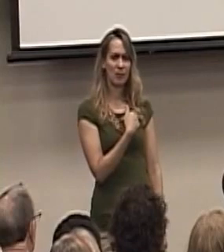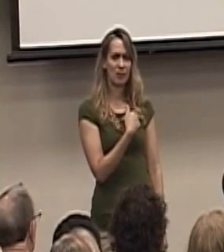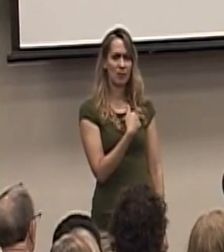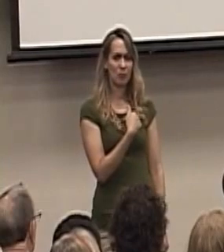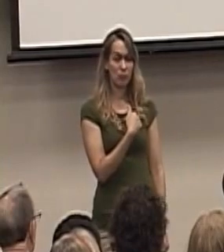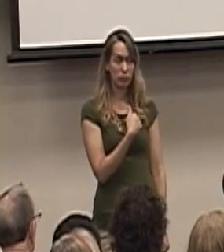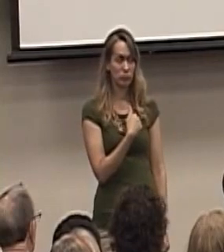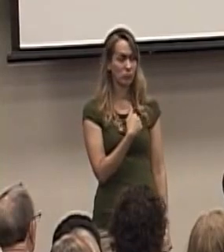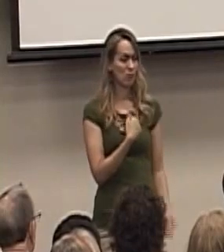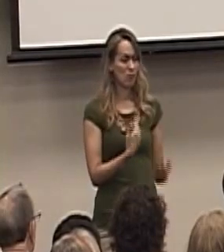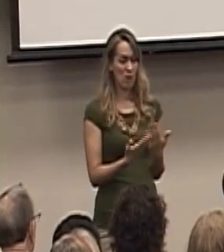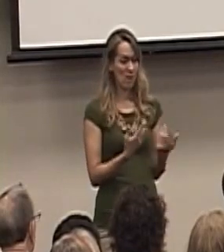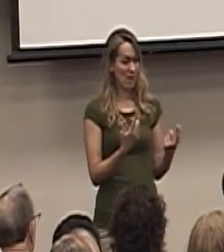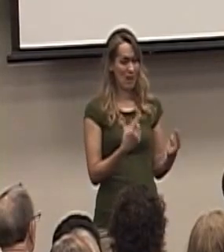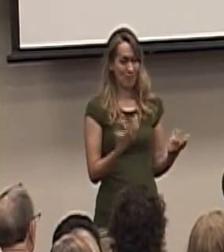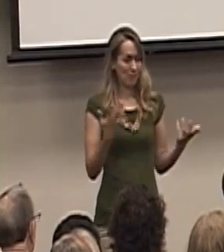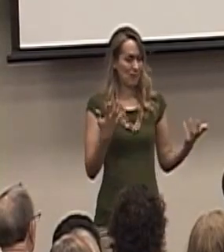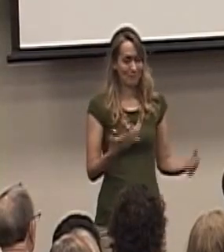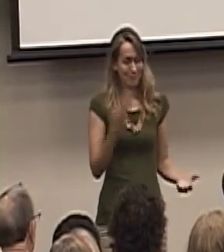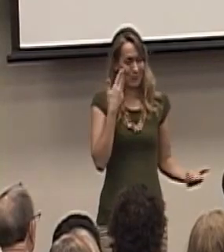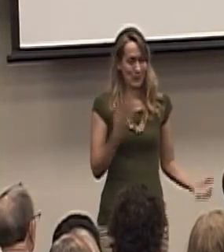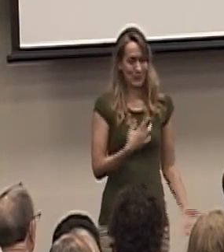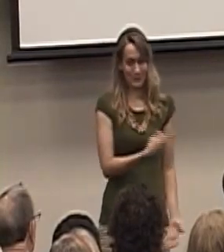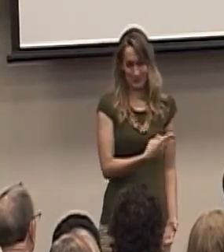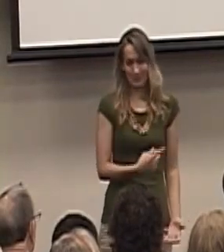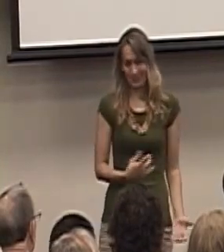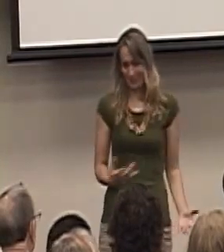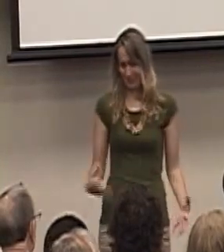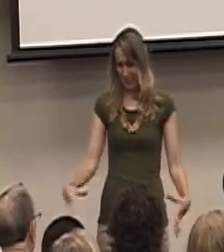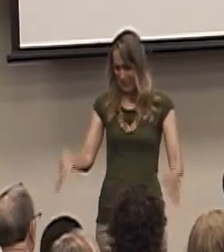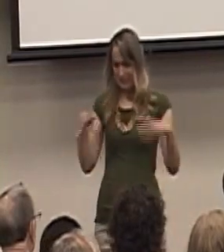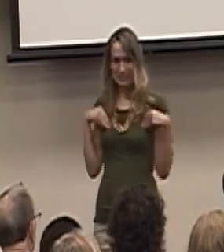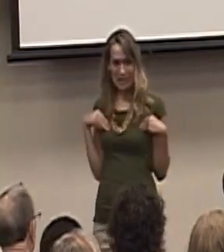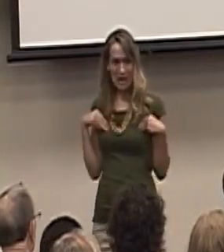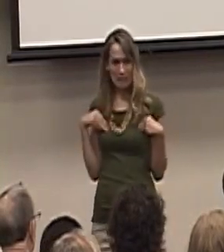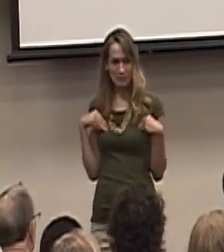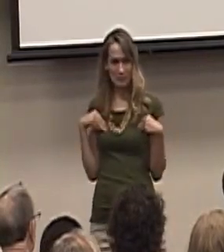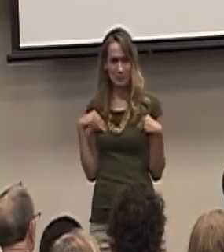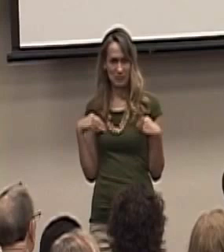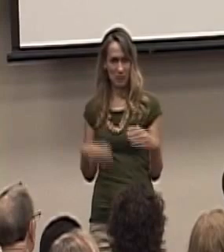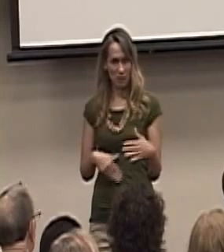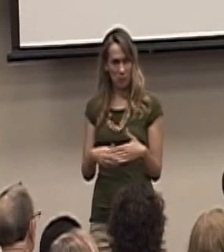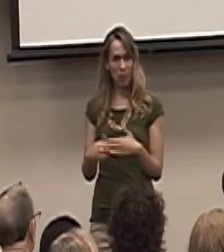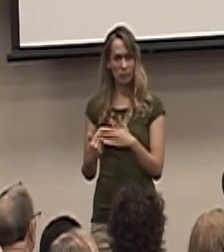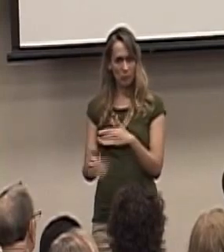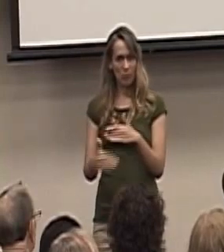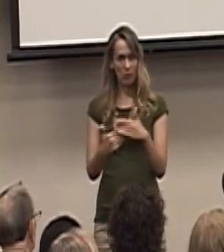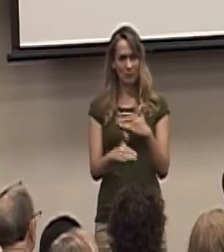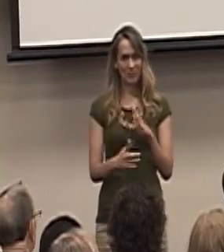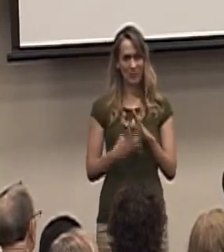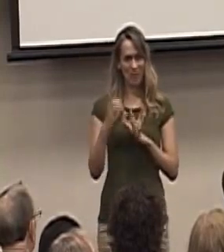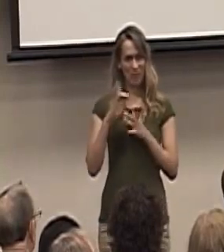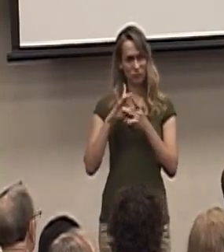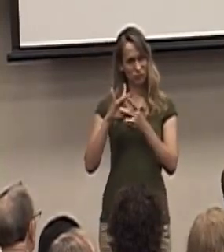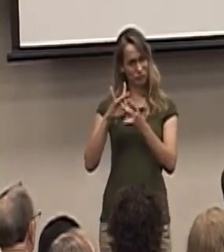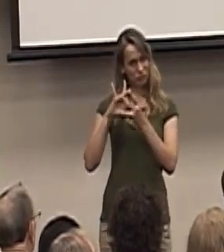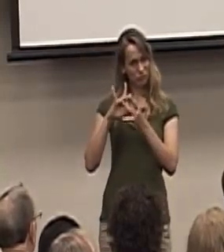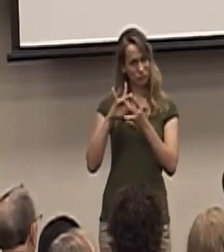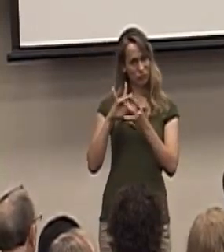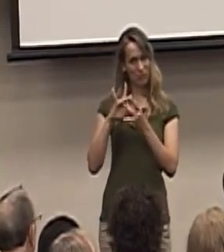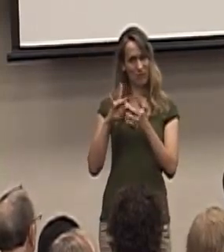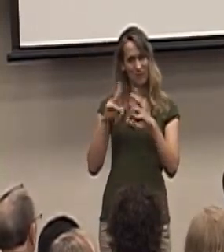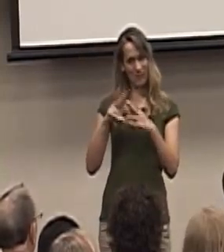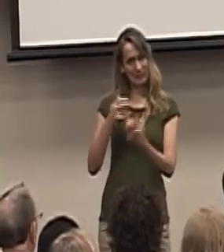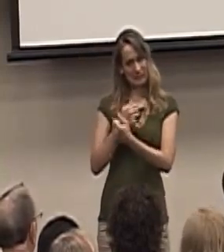Whatever happens, she does. She bears him children, and they go and they develop this relationship, the most intimate of